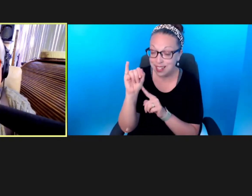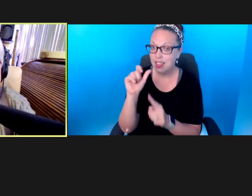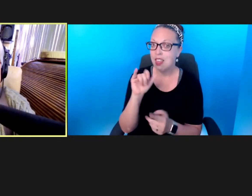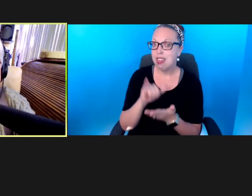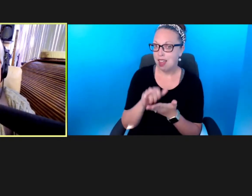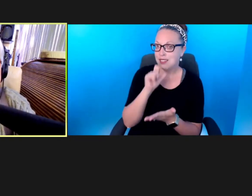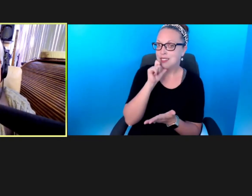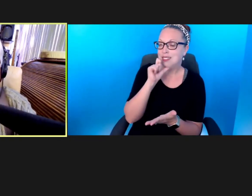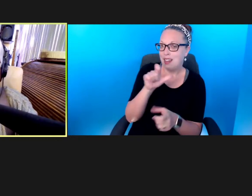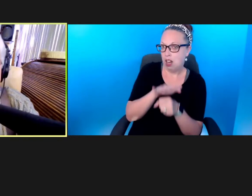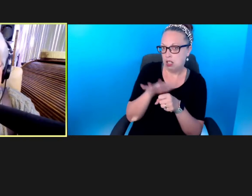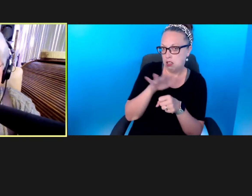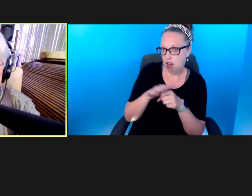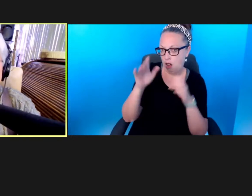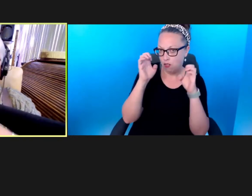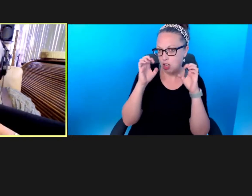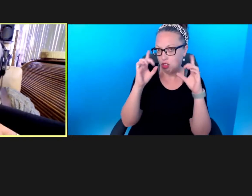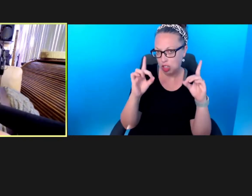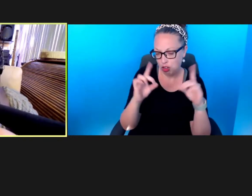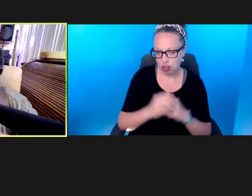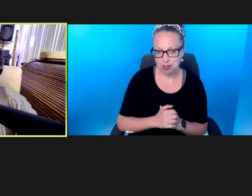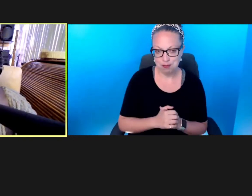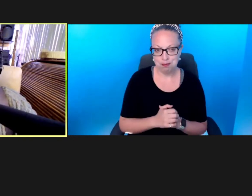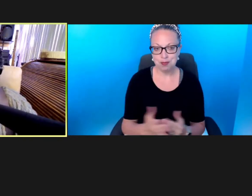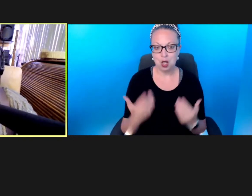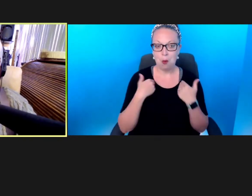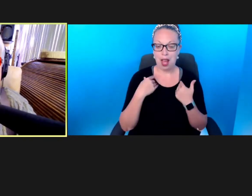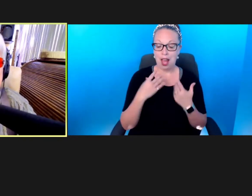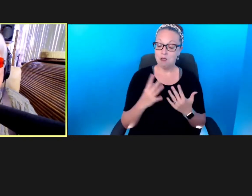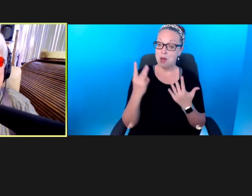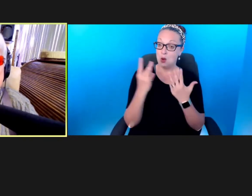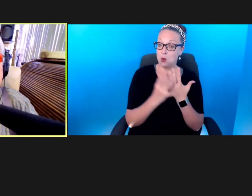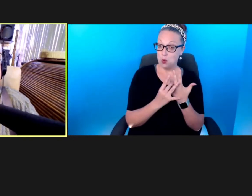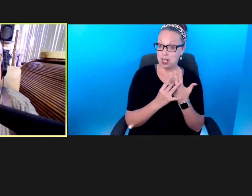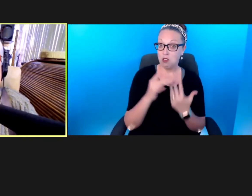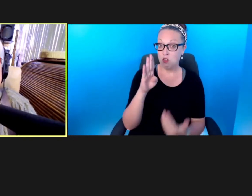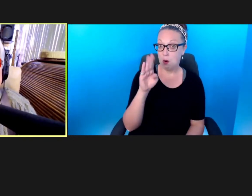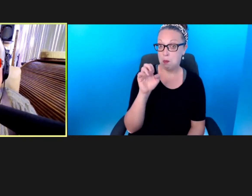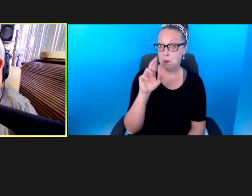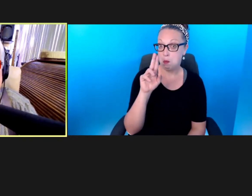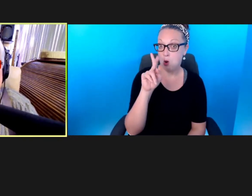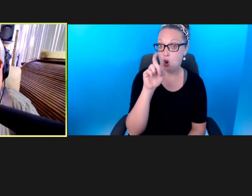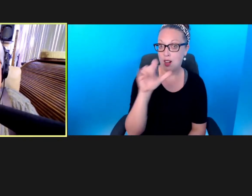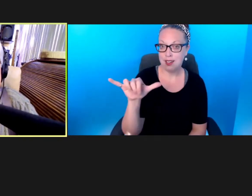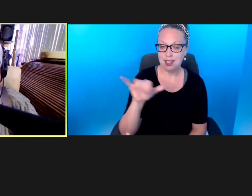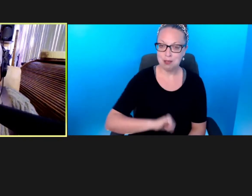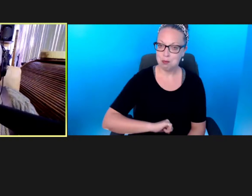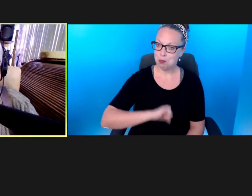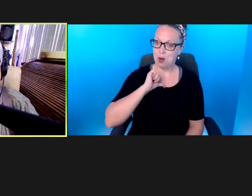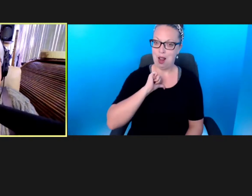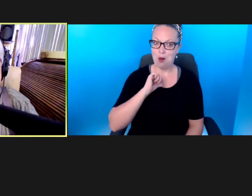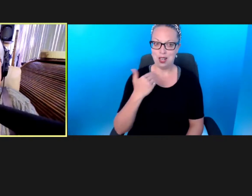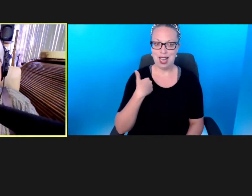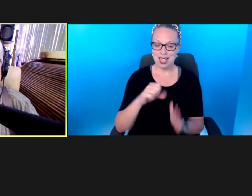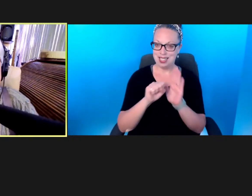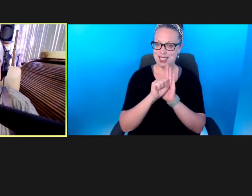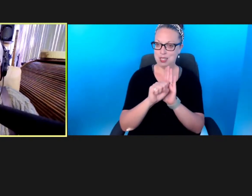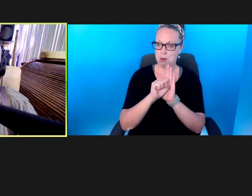of education. I wear my Berkeley ring with pride. It has the Berkeley symbol on it, which is a